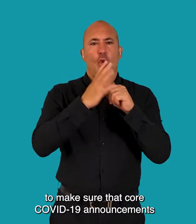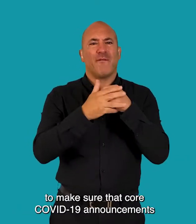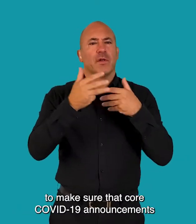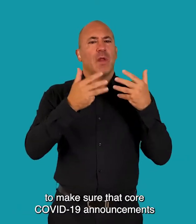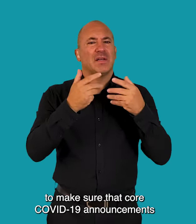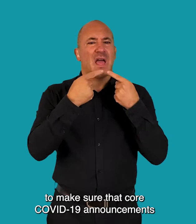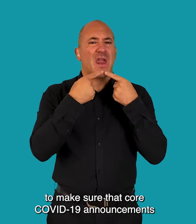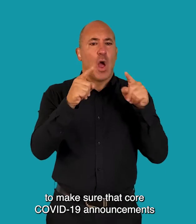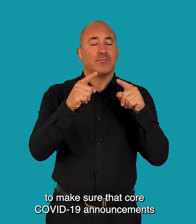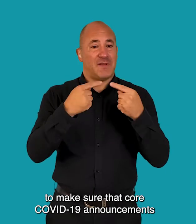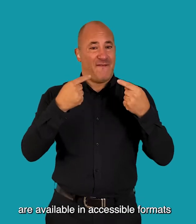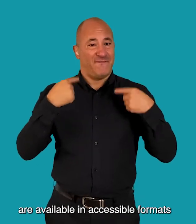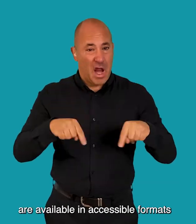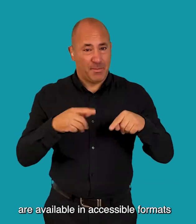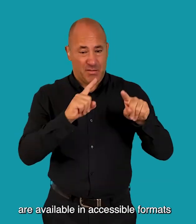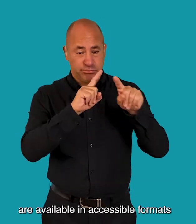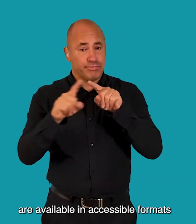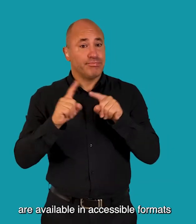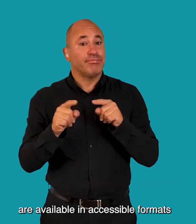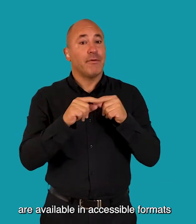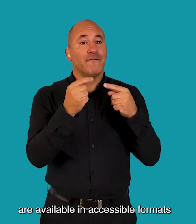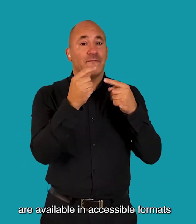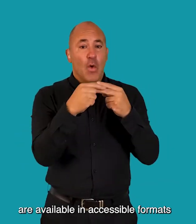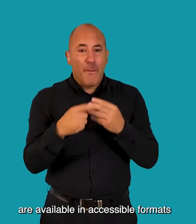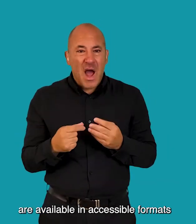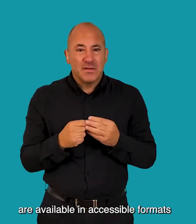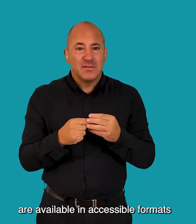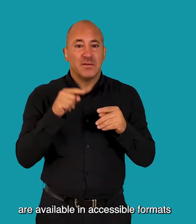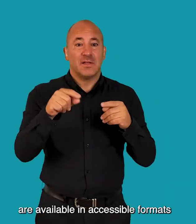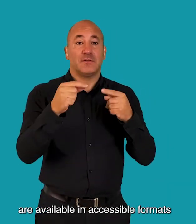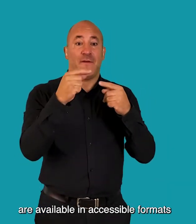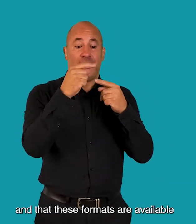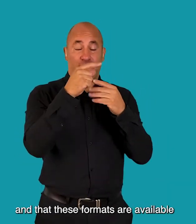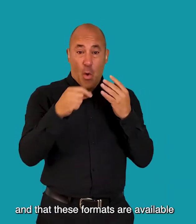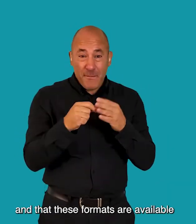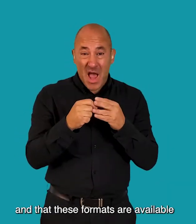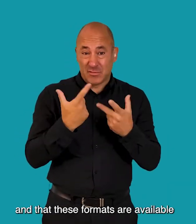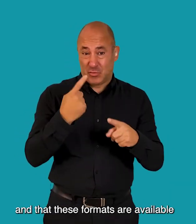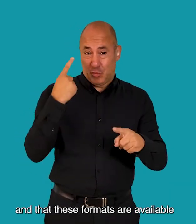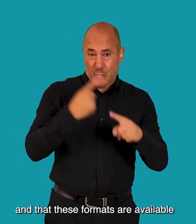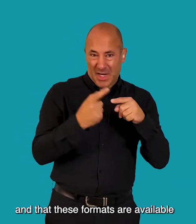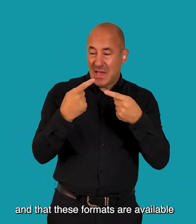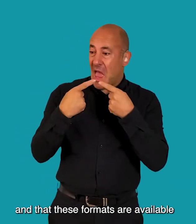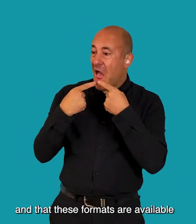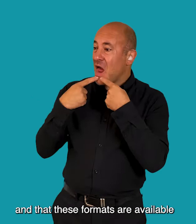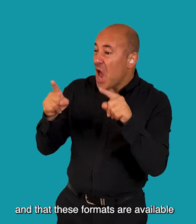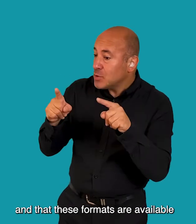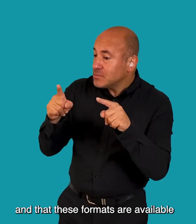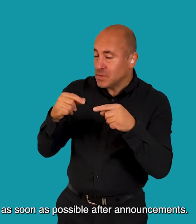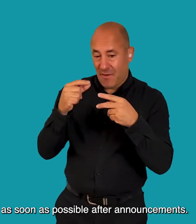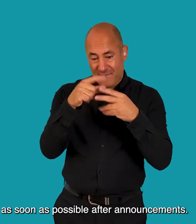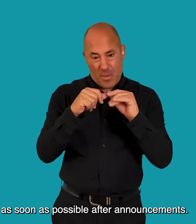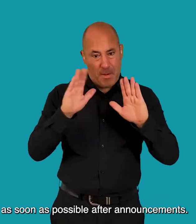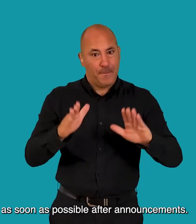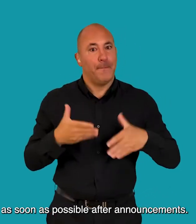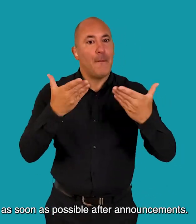COVID-19 announcements are available in accessible formats, and that these formats are available as soon as possible